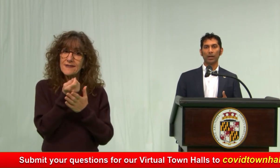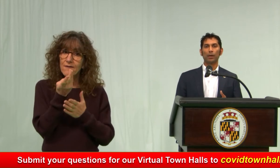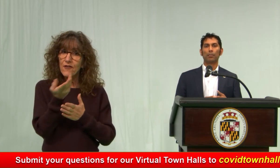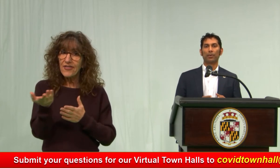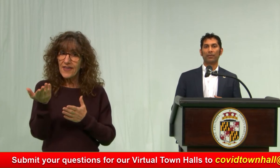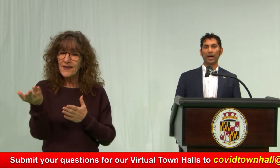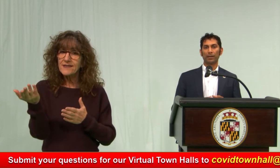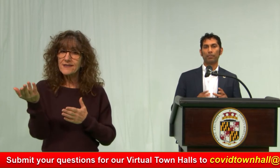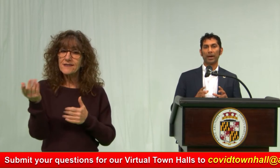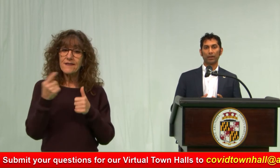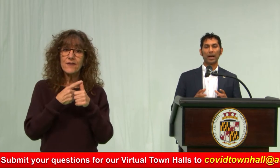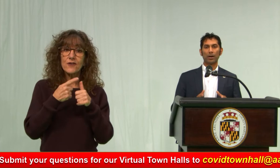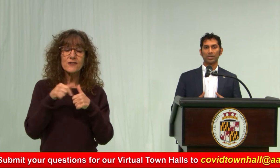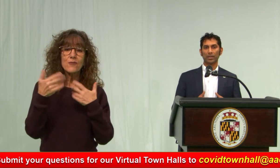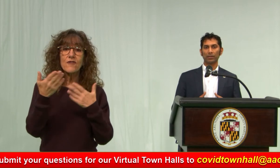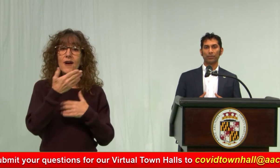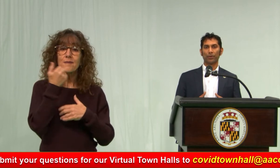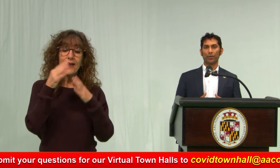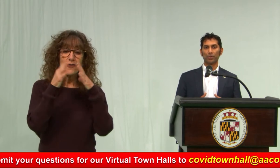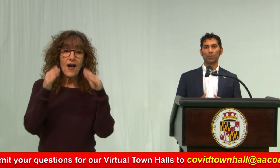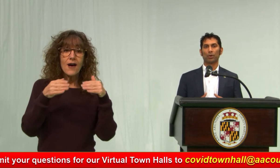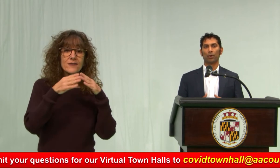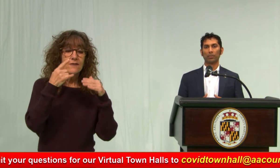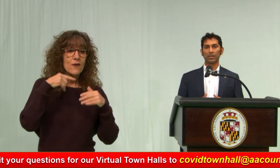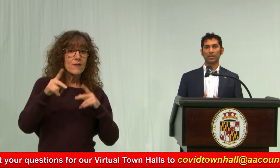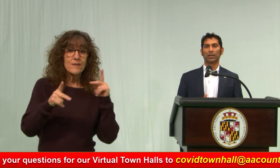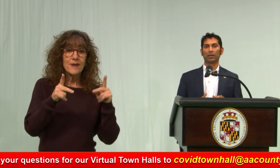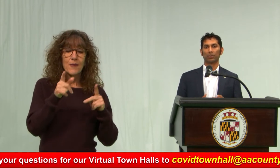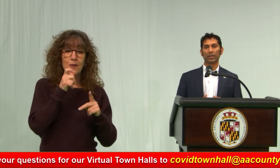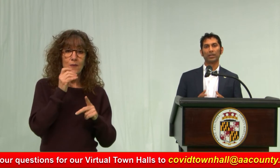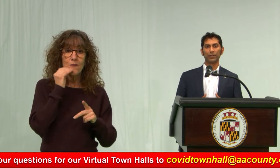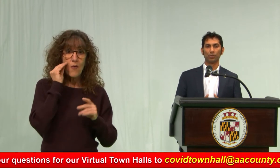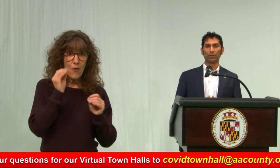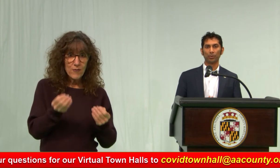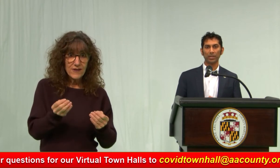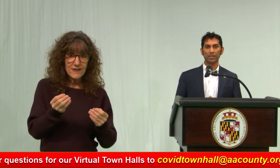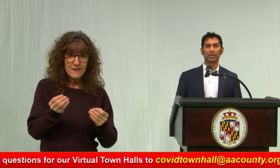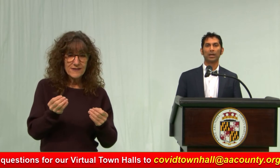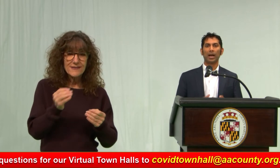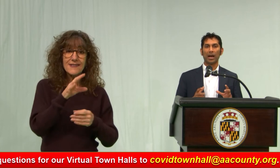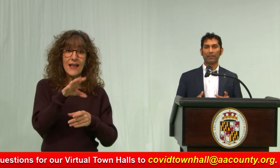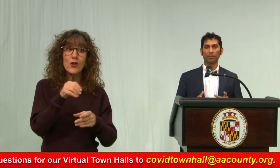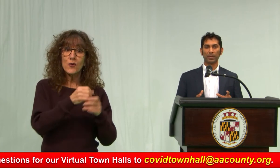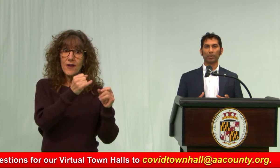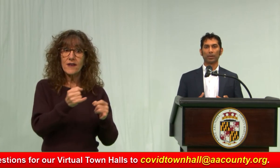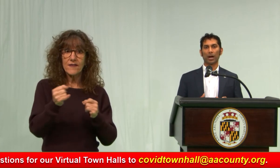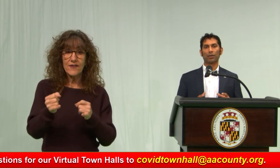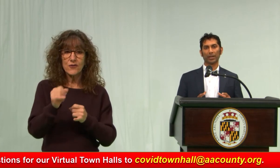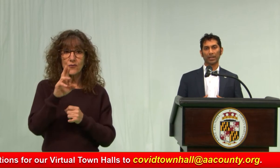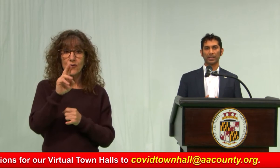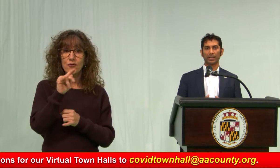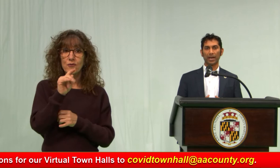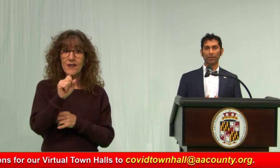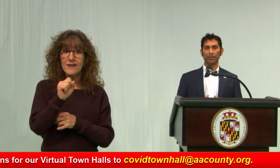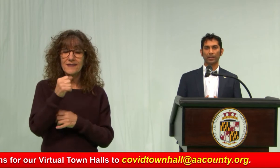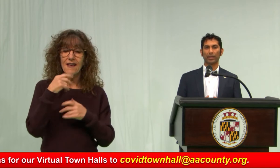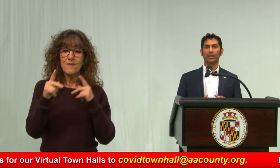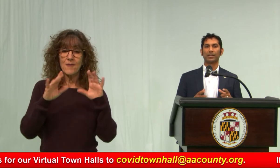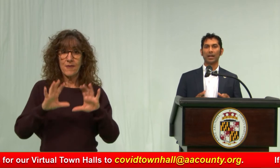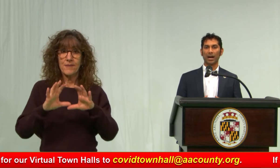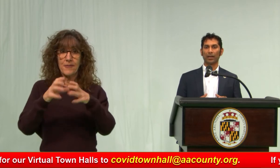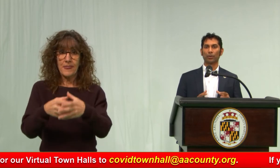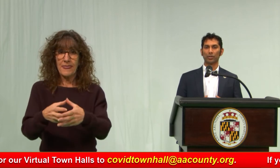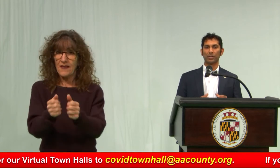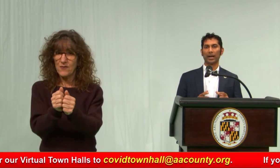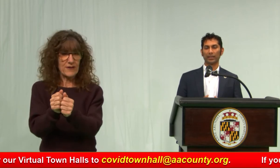One, provide better housing for those who are homeless, including individual units. Having people congregated together